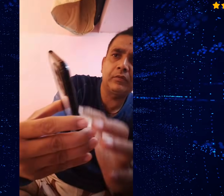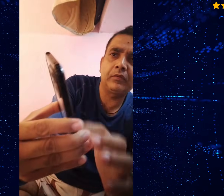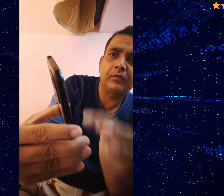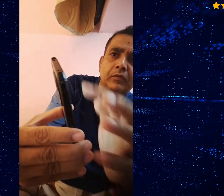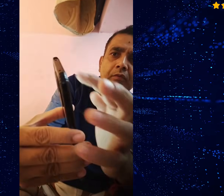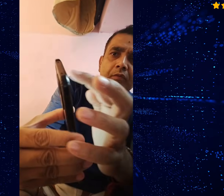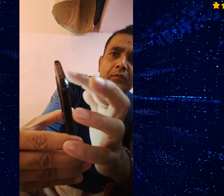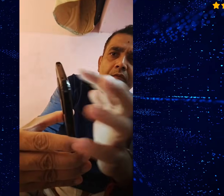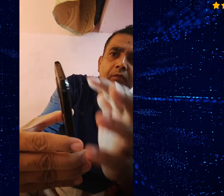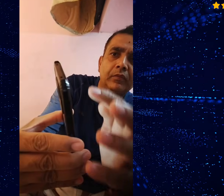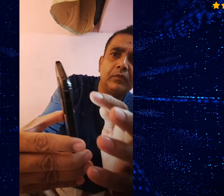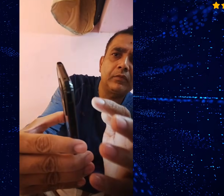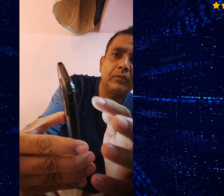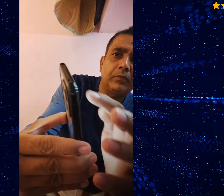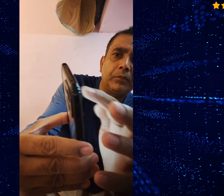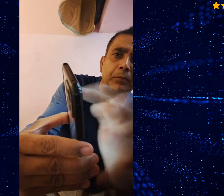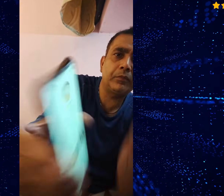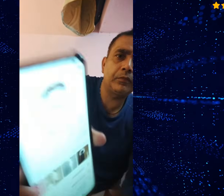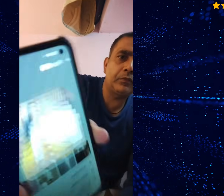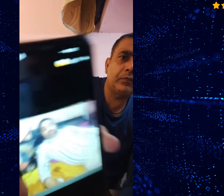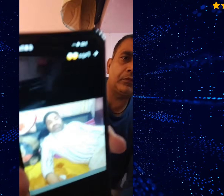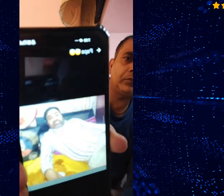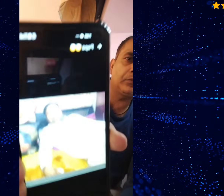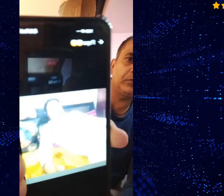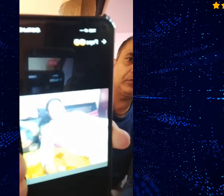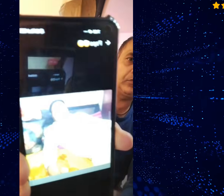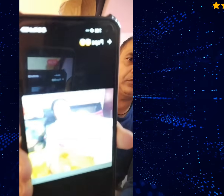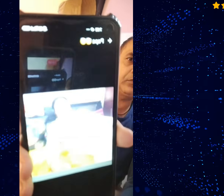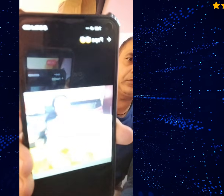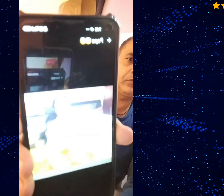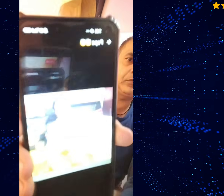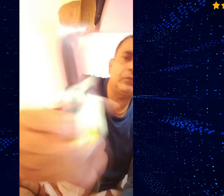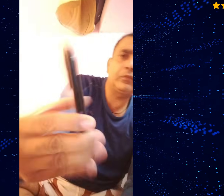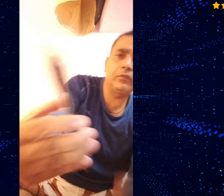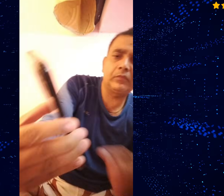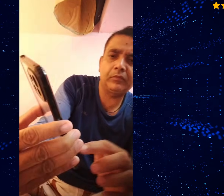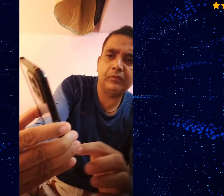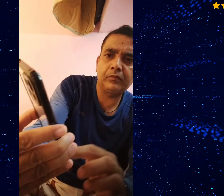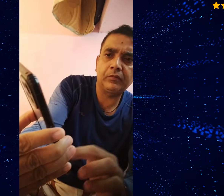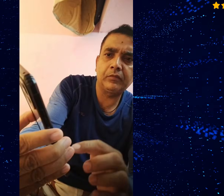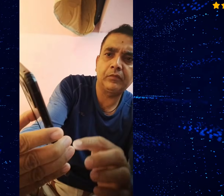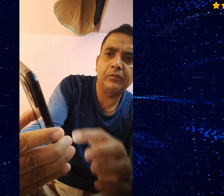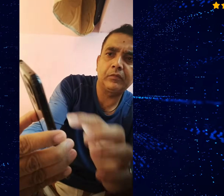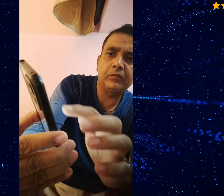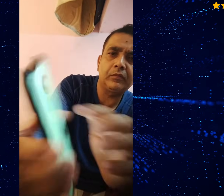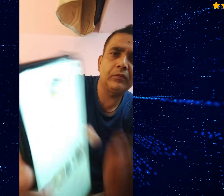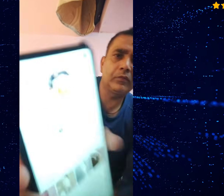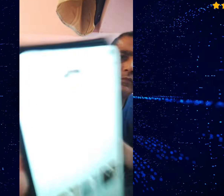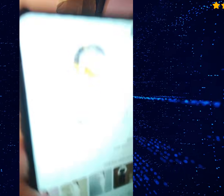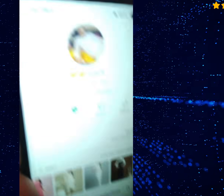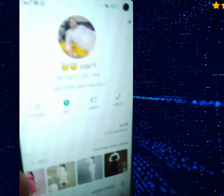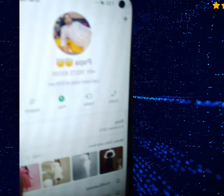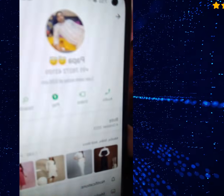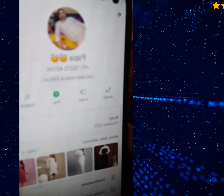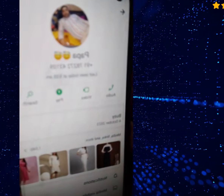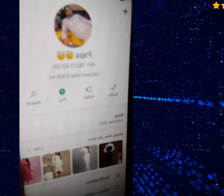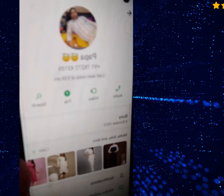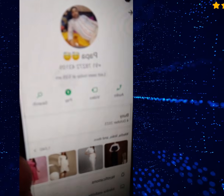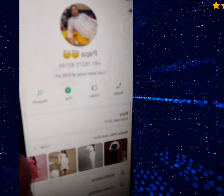social security number, through phishing, social engineering, or buying it on the dark web. The attacker contacts your mobile